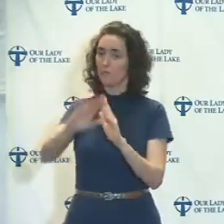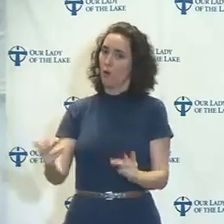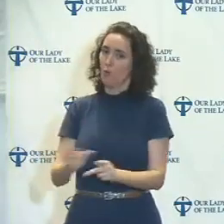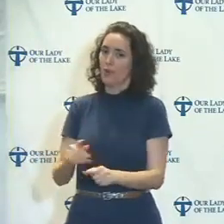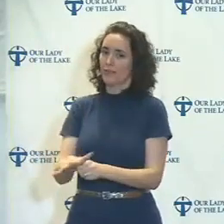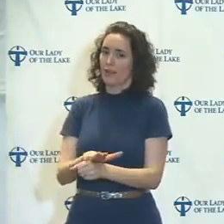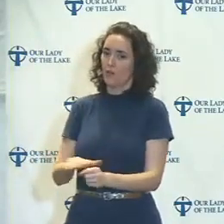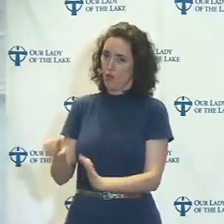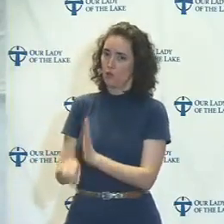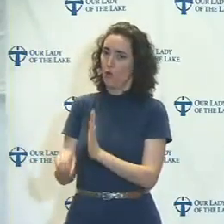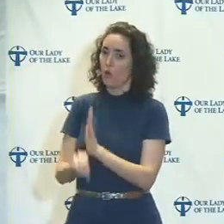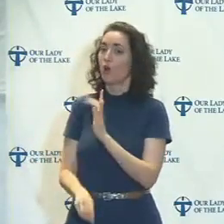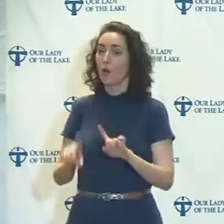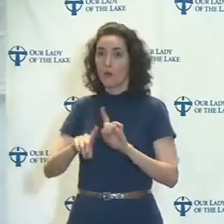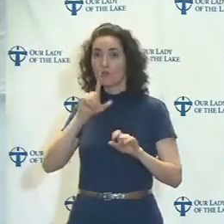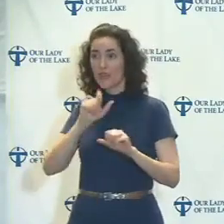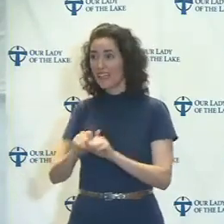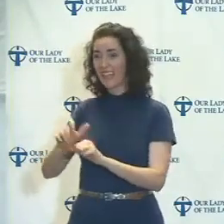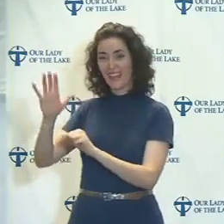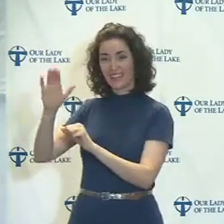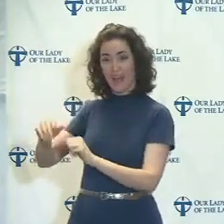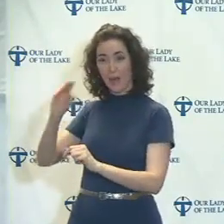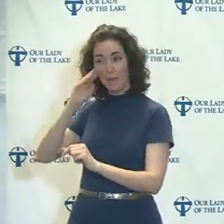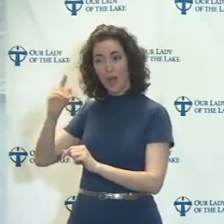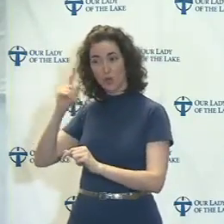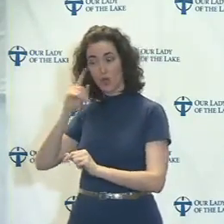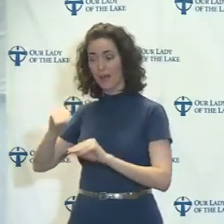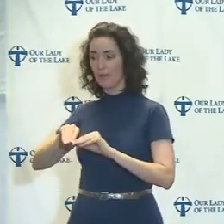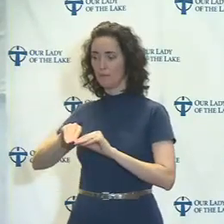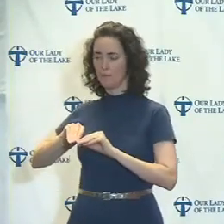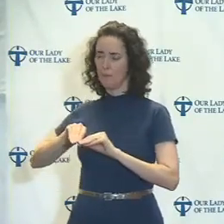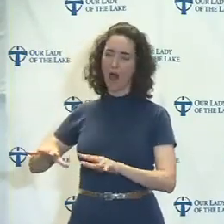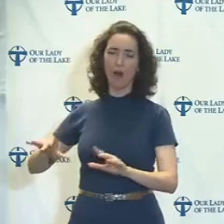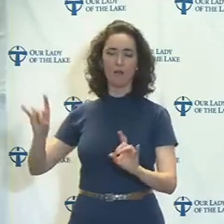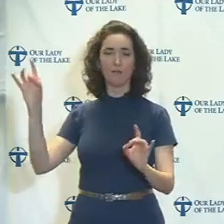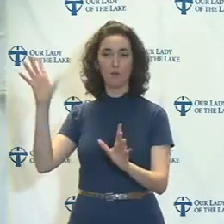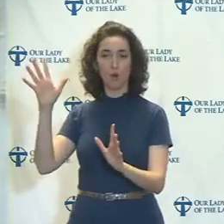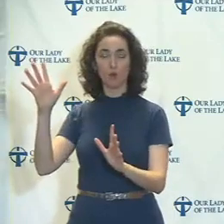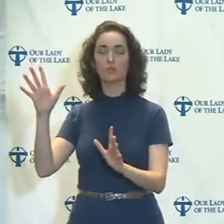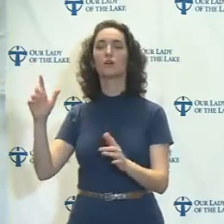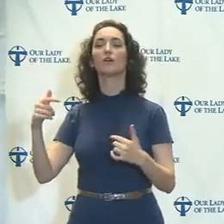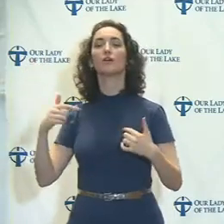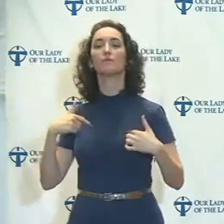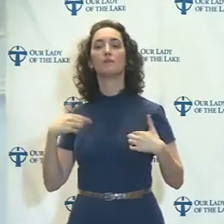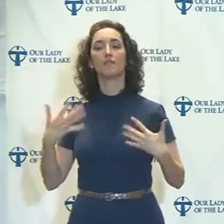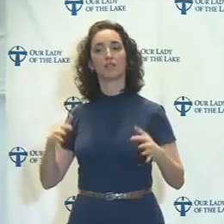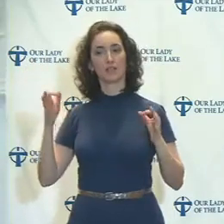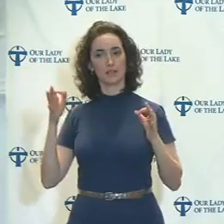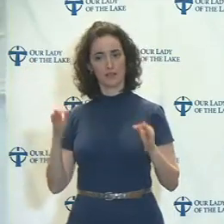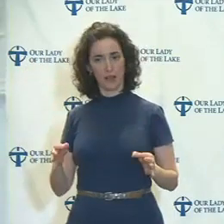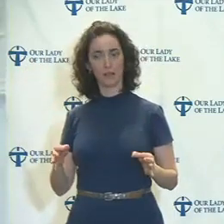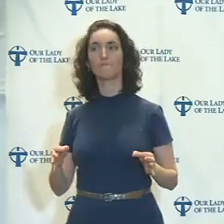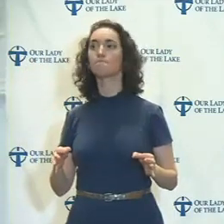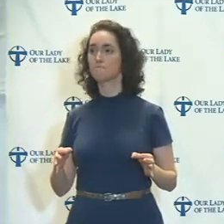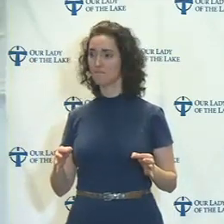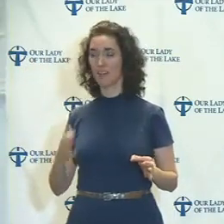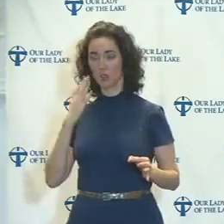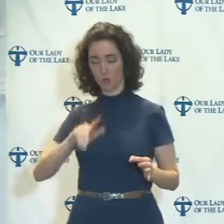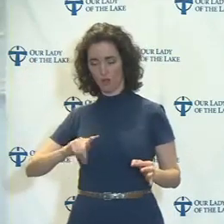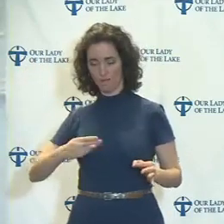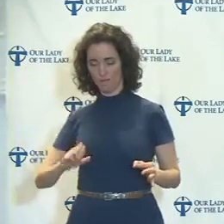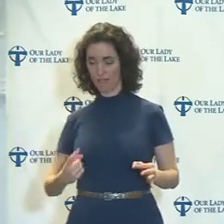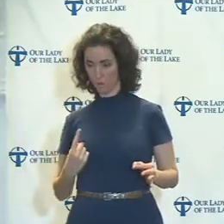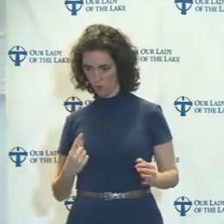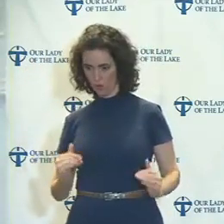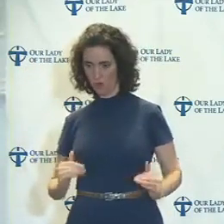greater New Orleans metropolitan area, I have decided to stay in the modified phase